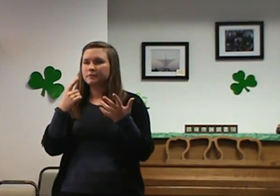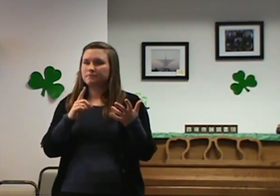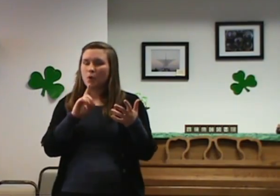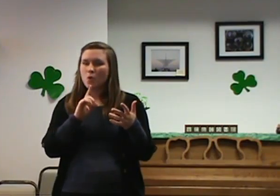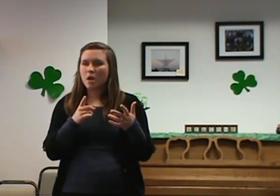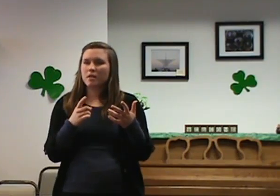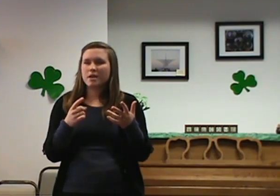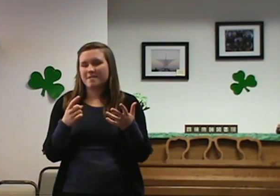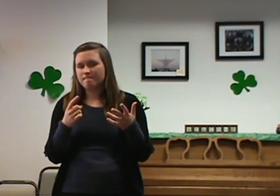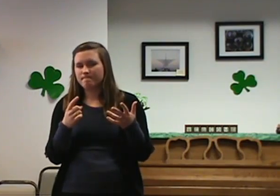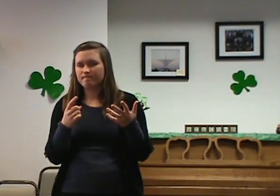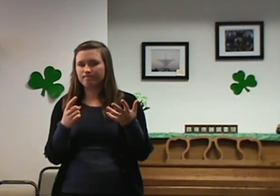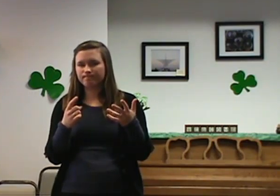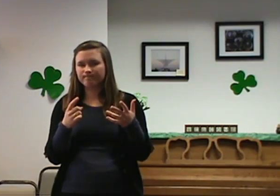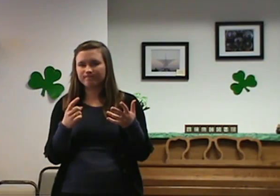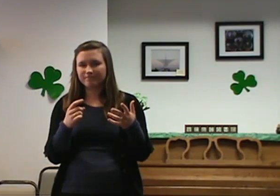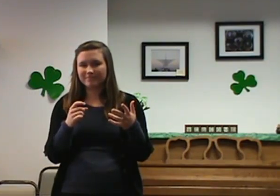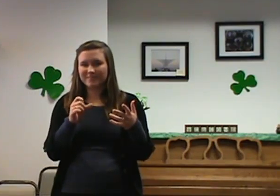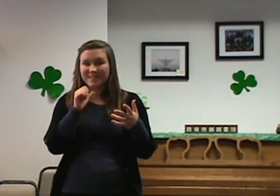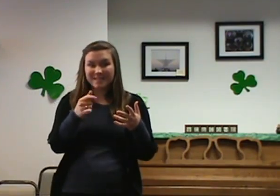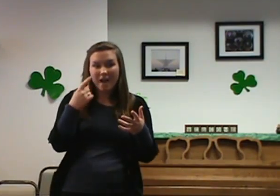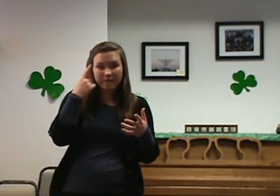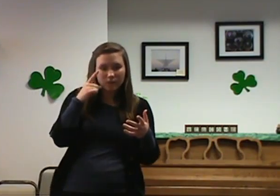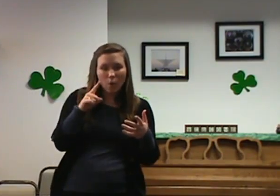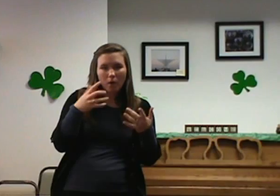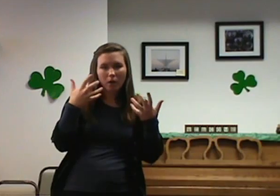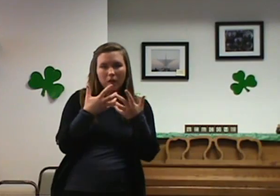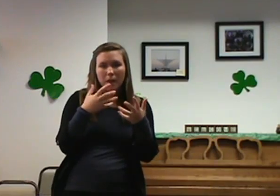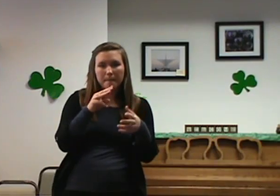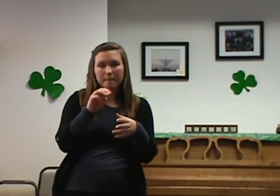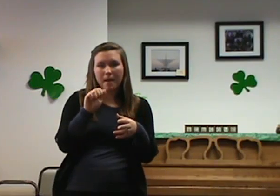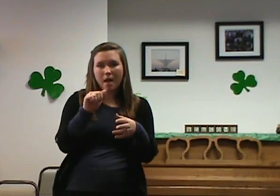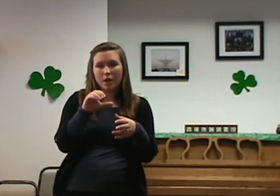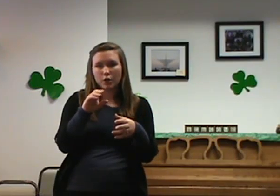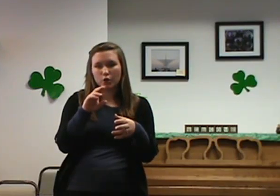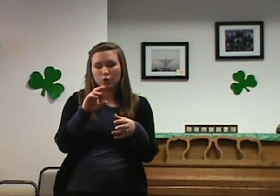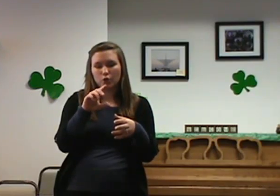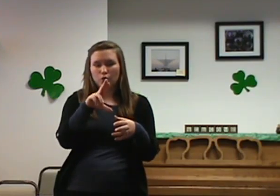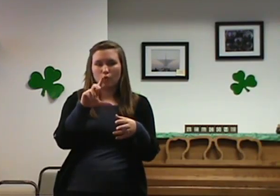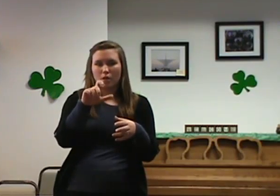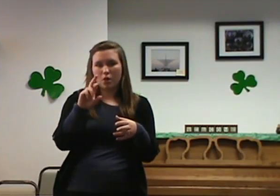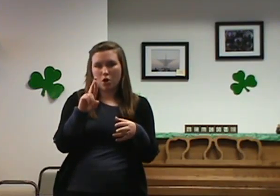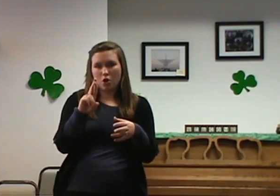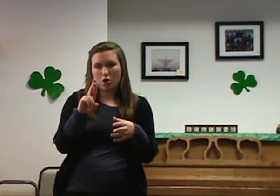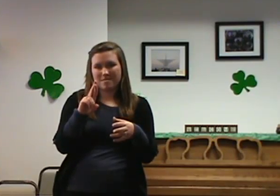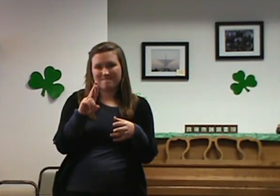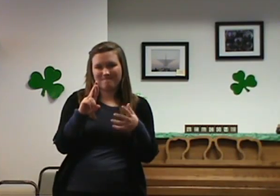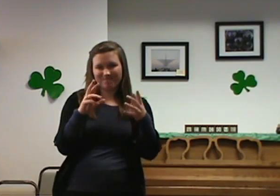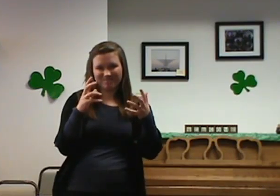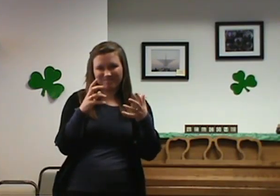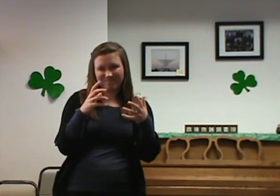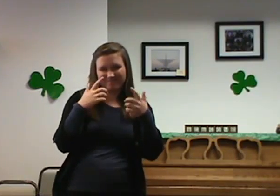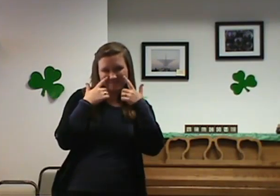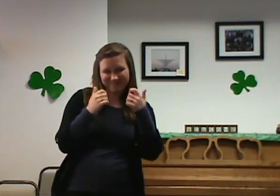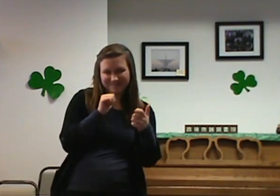always tell them, this is if you just need it for one small item, but this is not going to solve that problem.